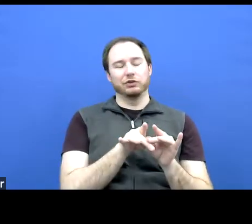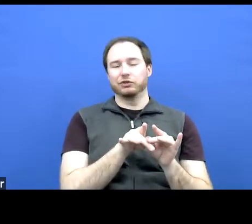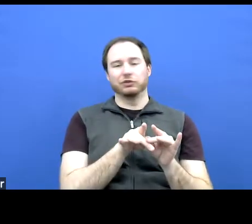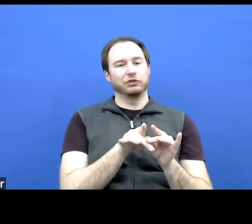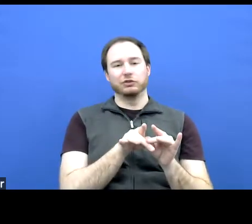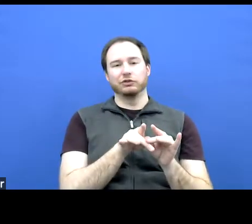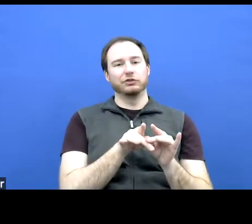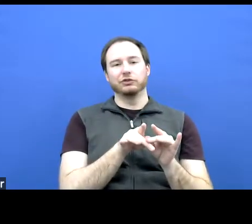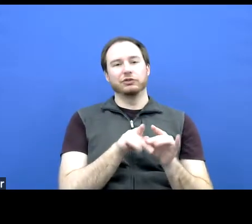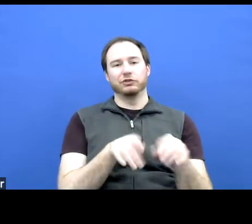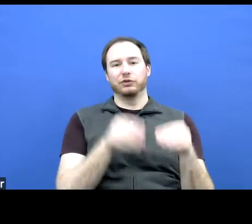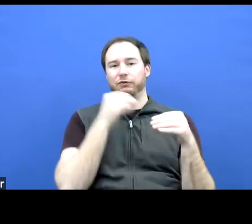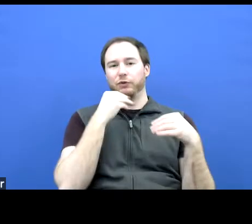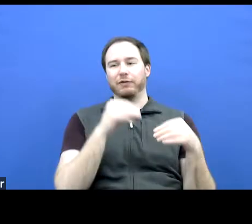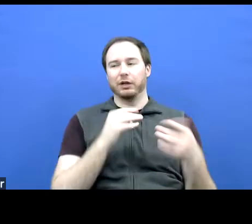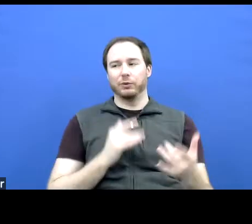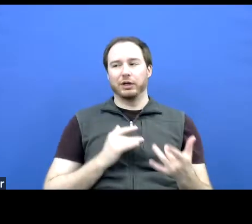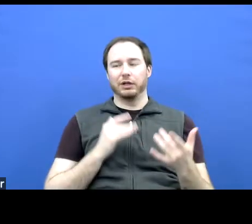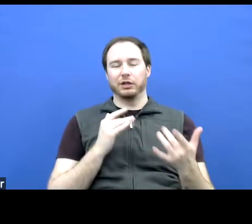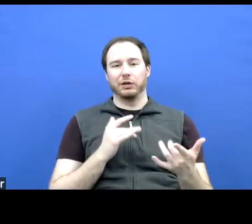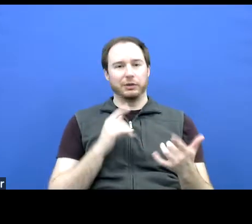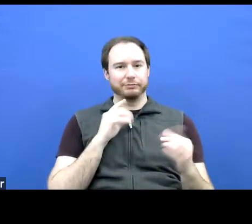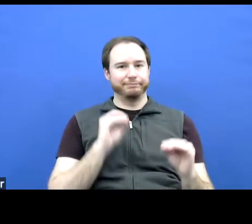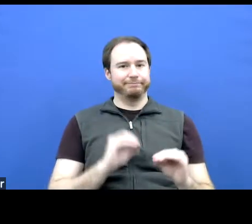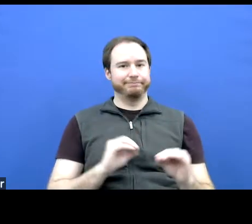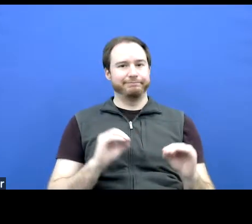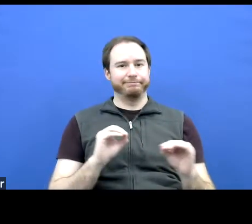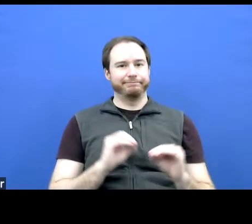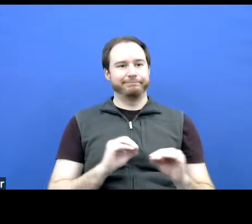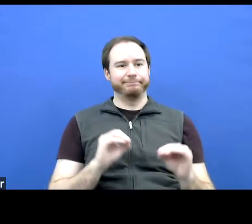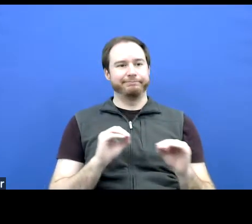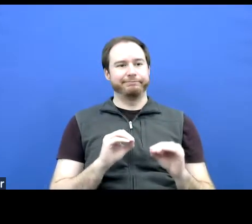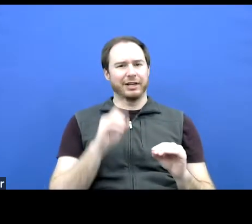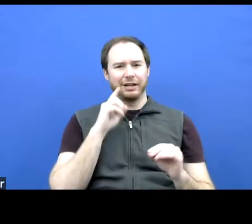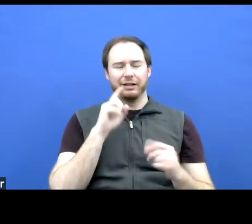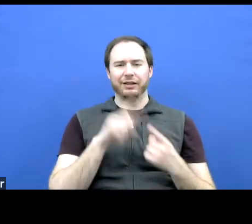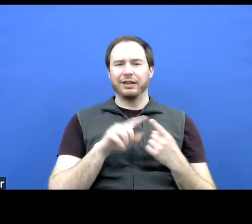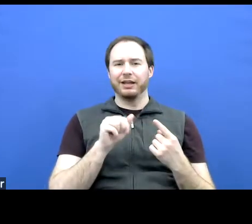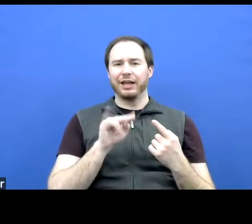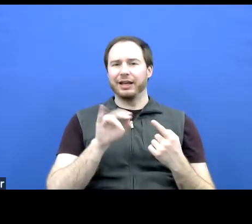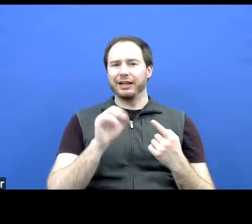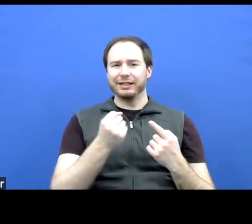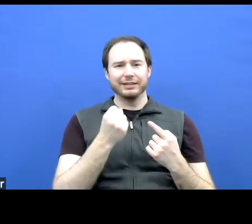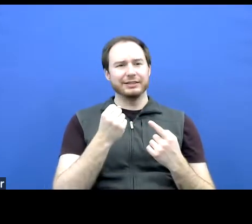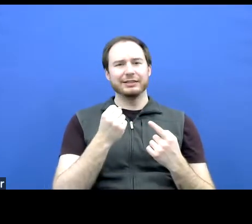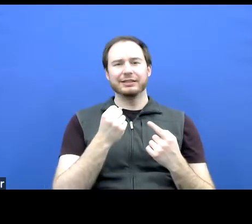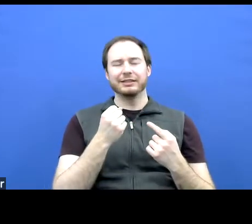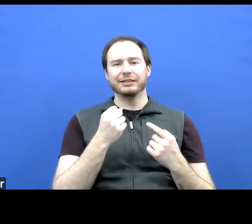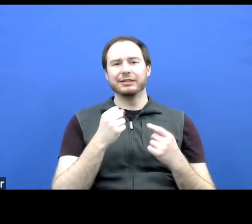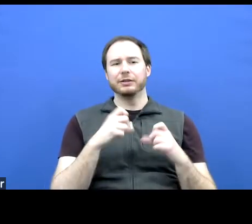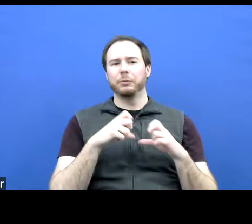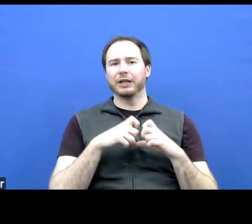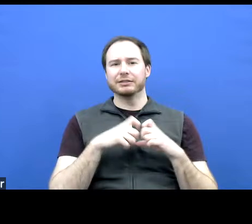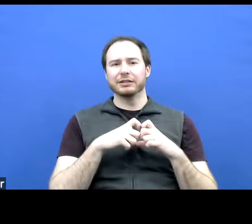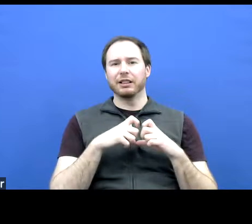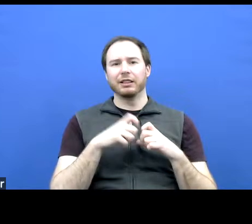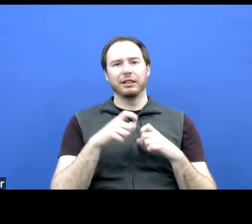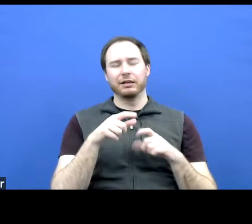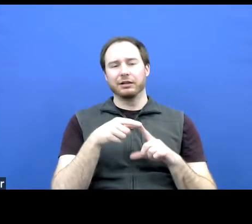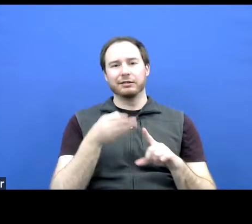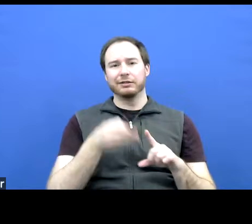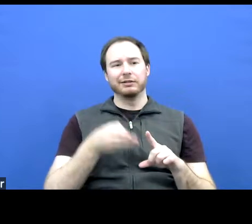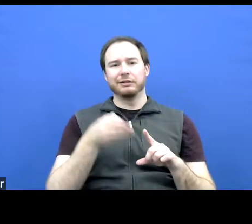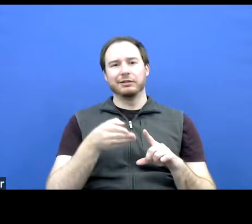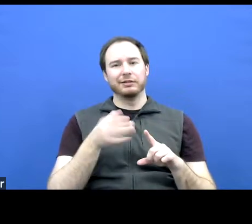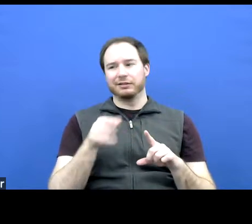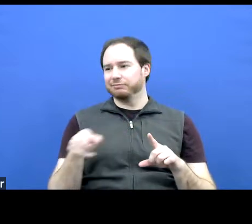the food vendors, there was it Annie's or whatever it's called, was right across the opening for the longest time.